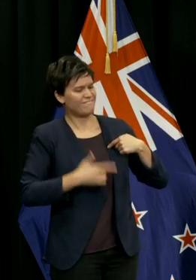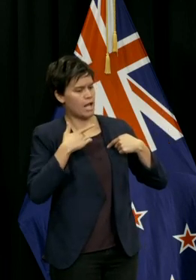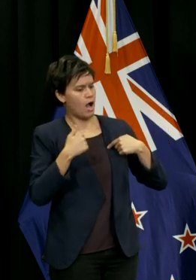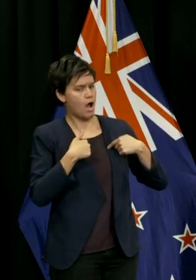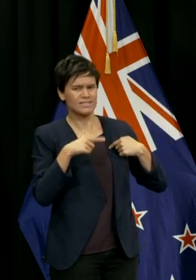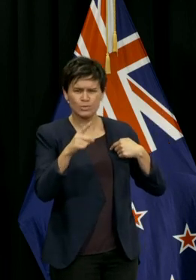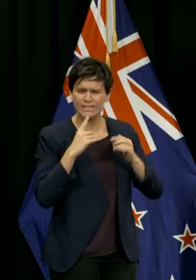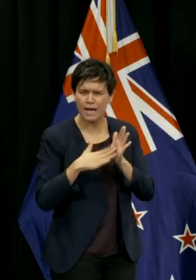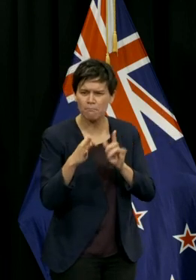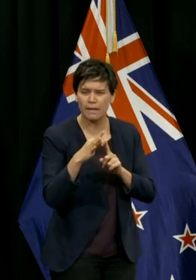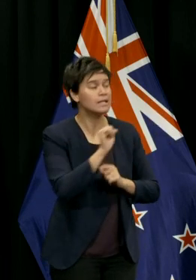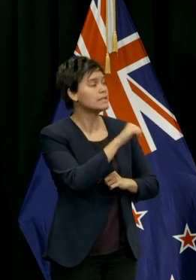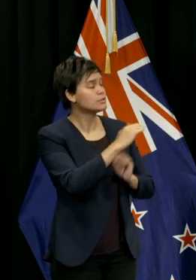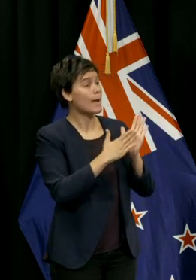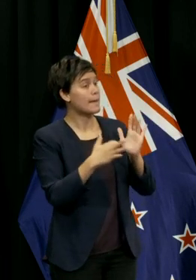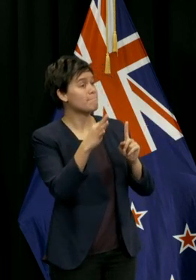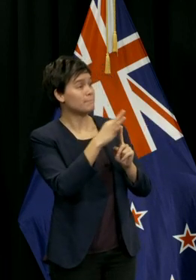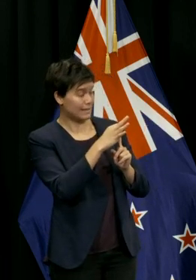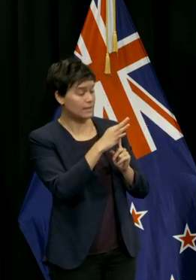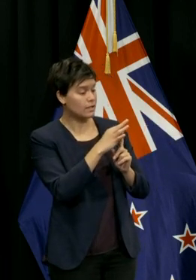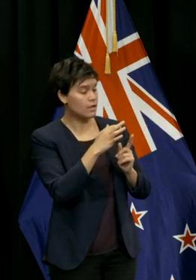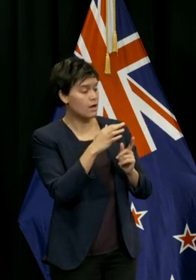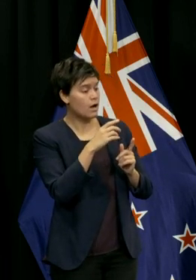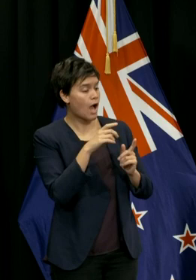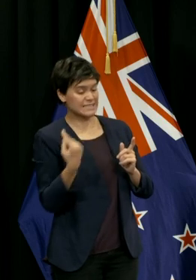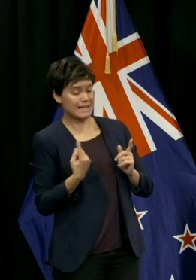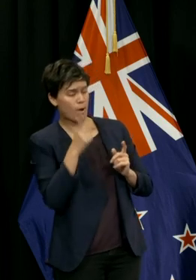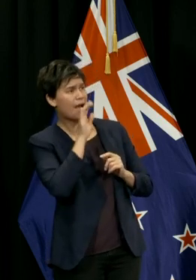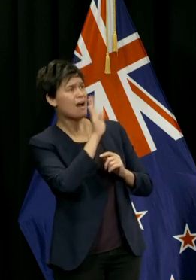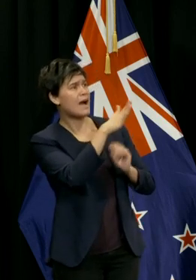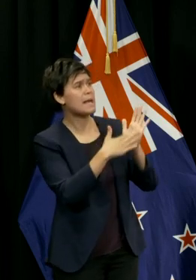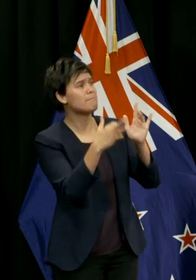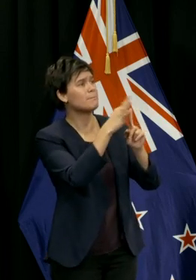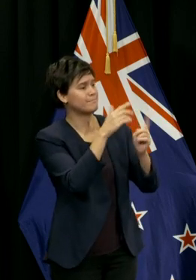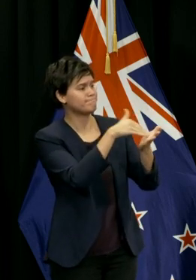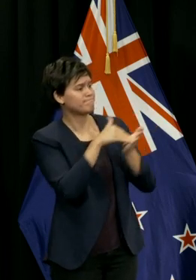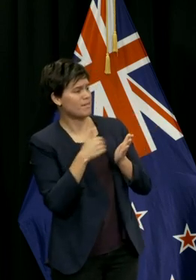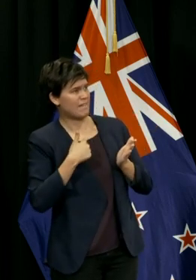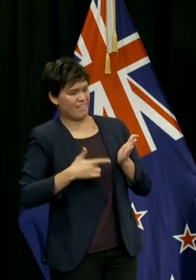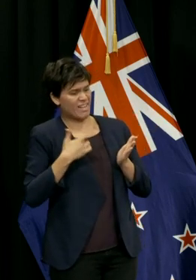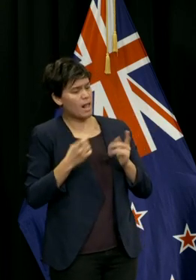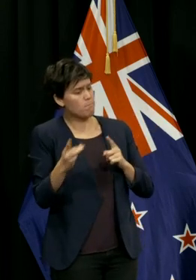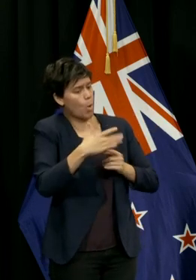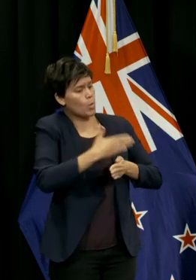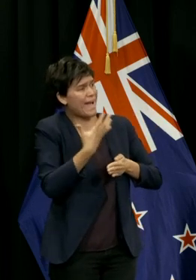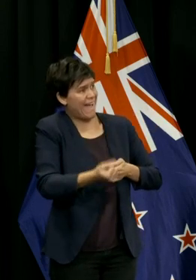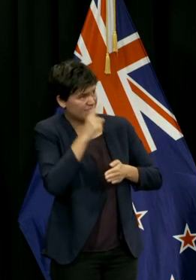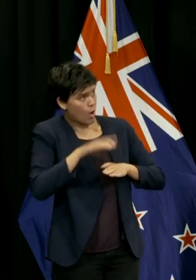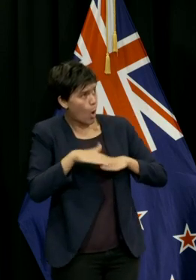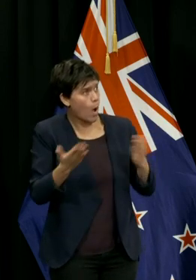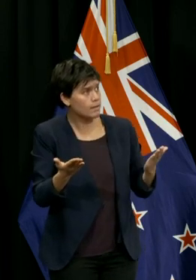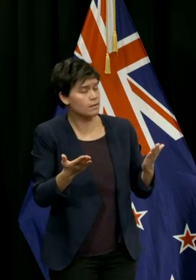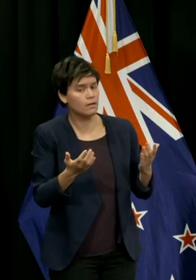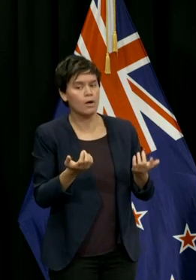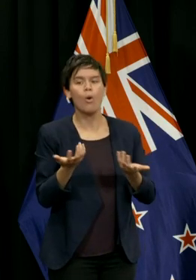say MPs? MPs doing their constituency work. They naturally will receive feedback for